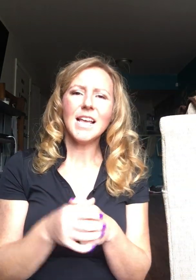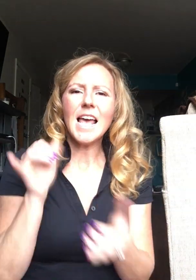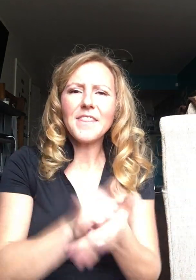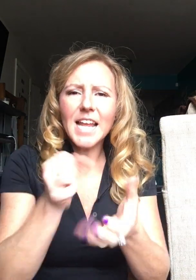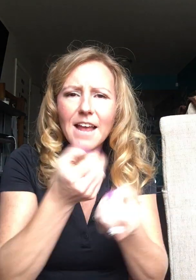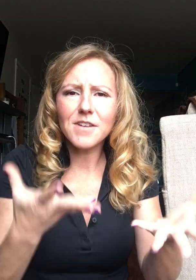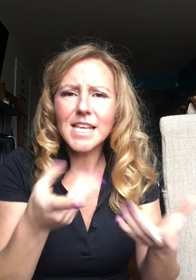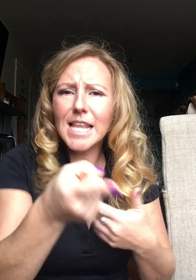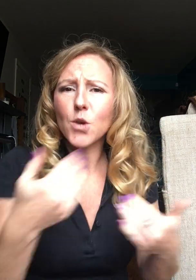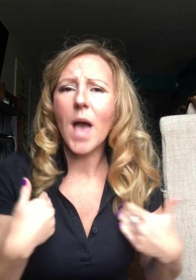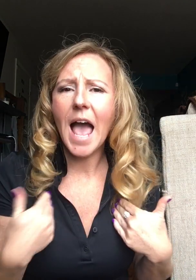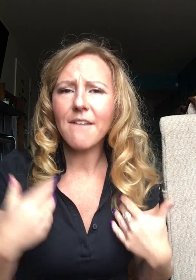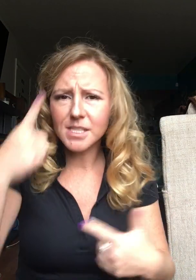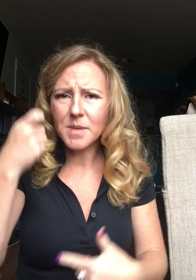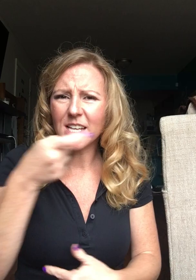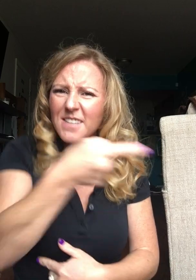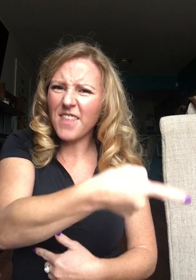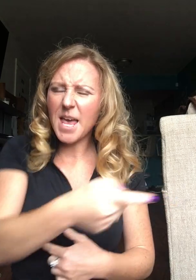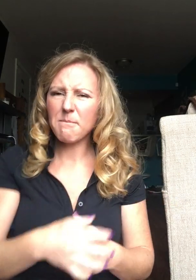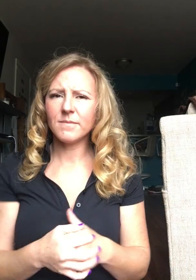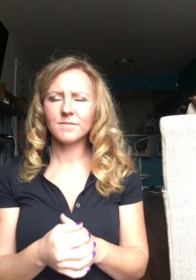and that everything that you have is because of them?